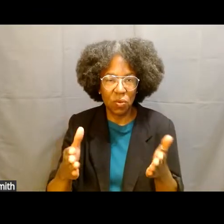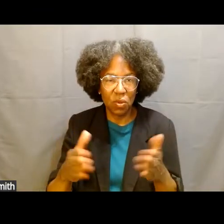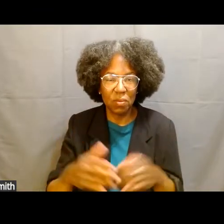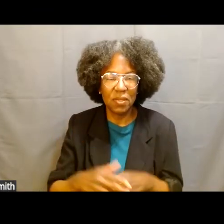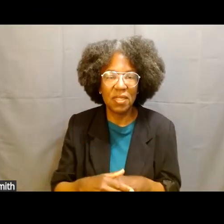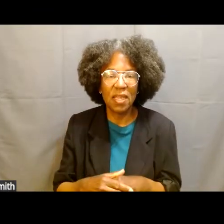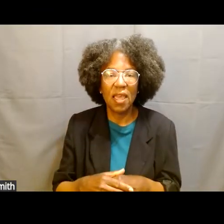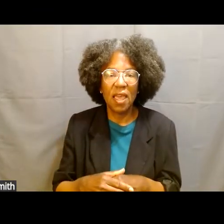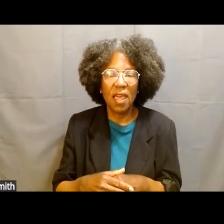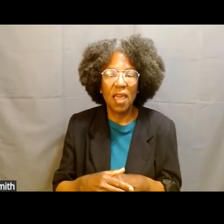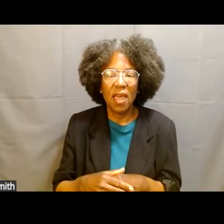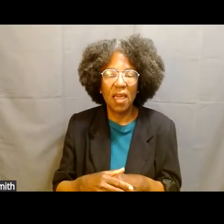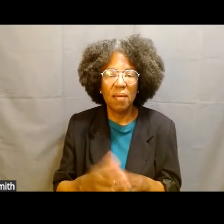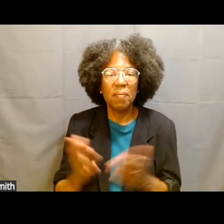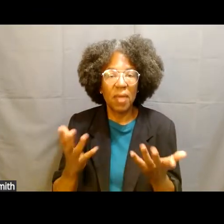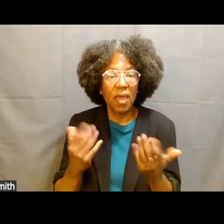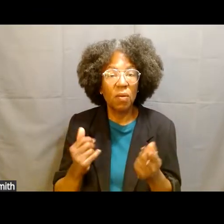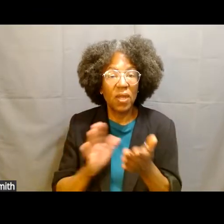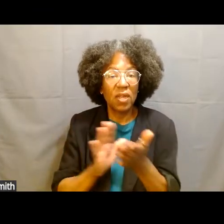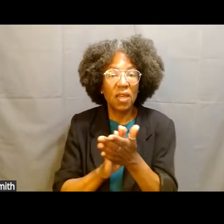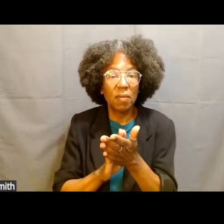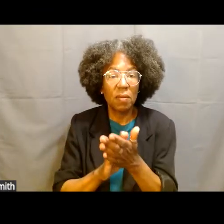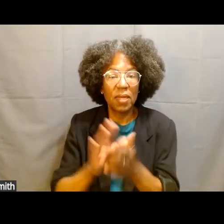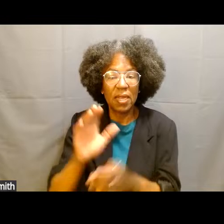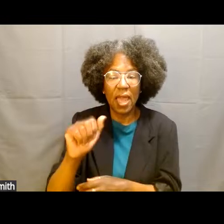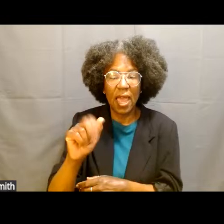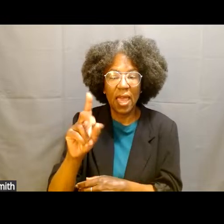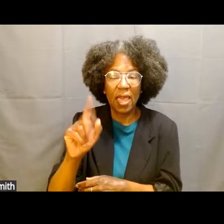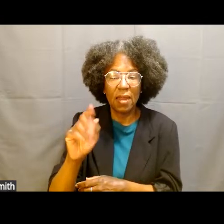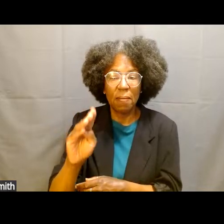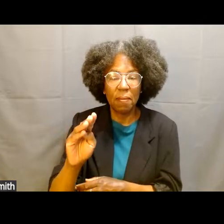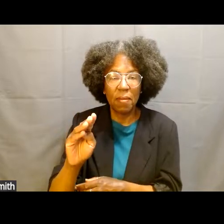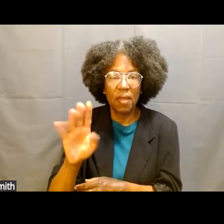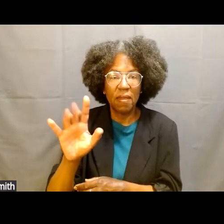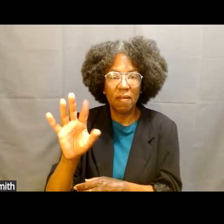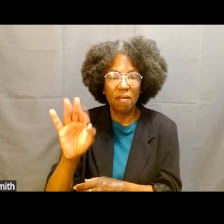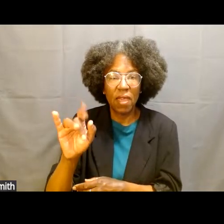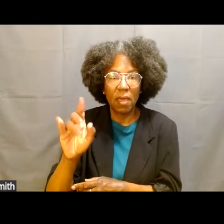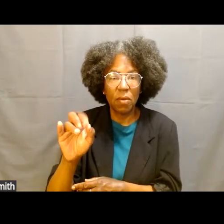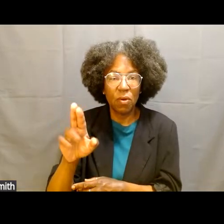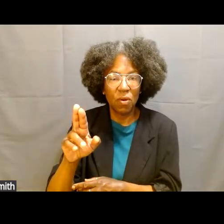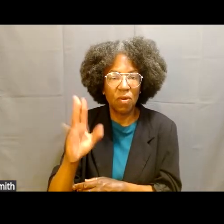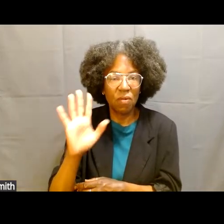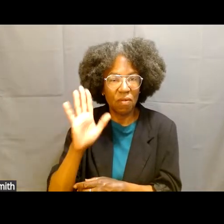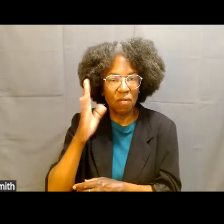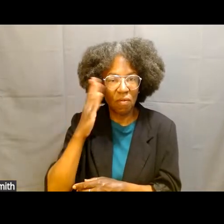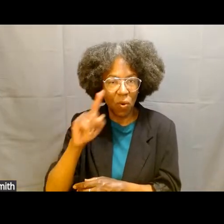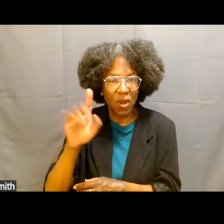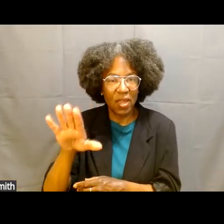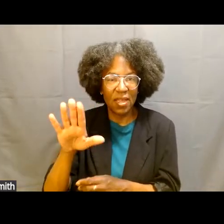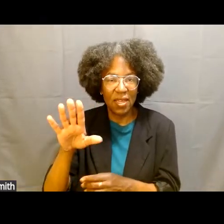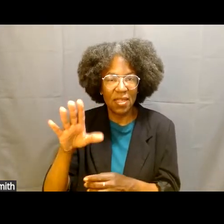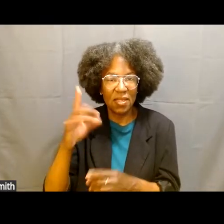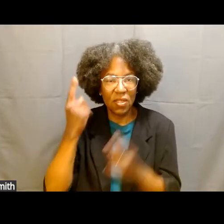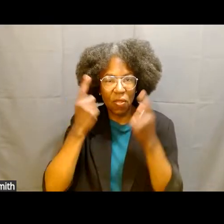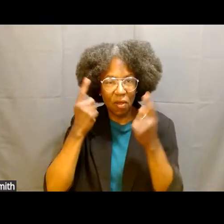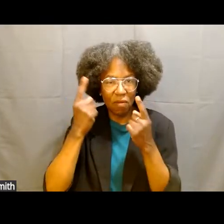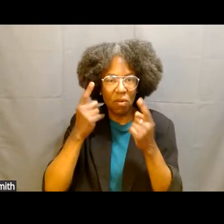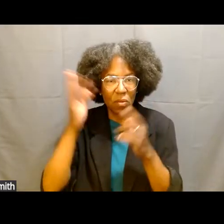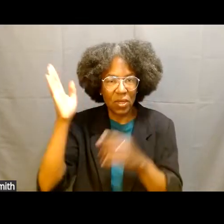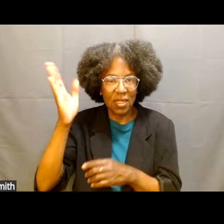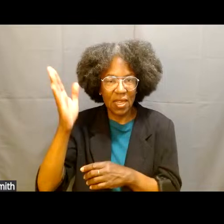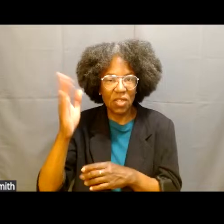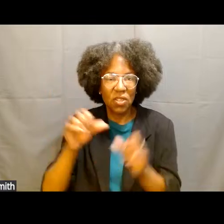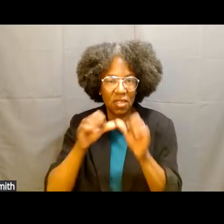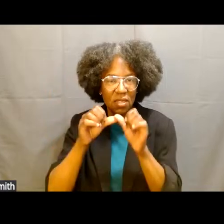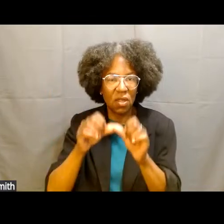I want to compliment Adam Faber for his thoughtful presentation and his ongoing support for teachers in